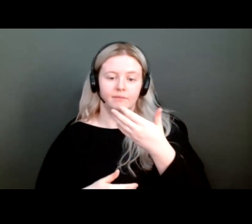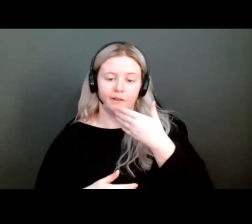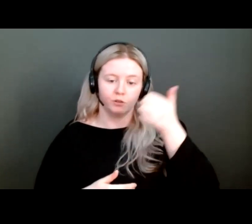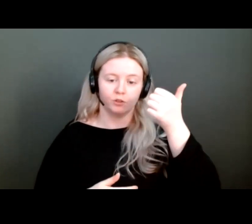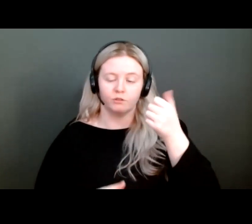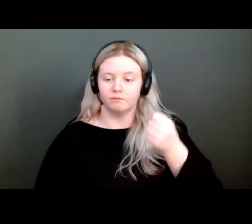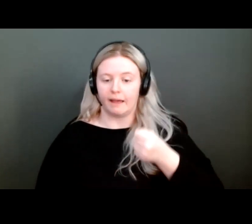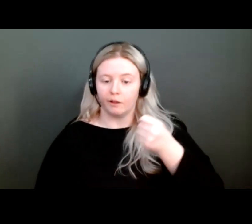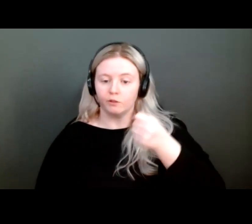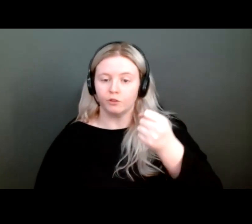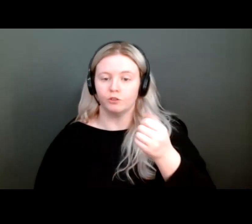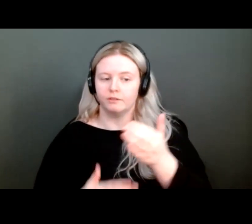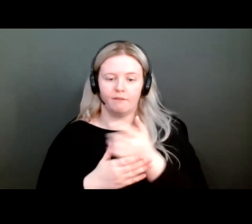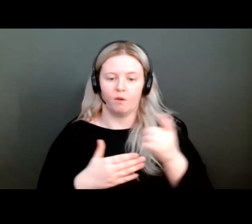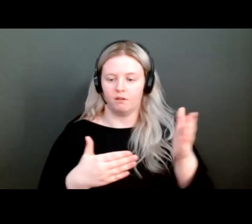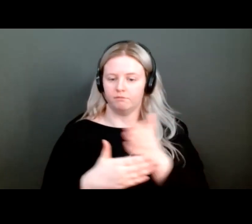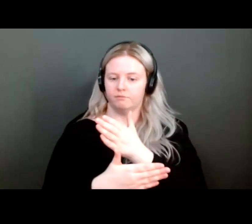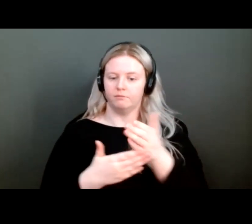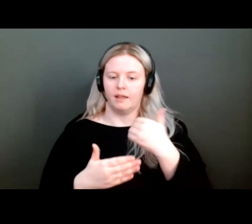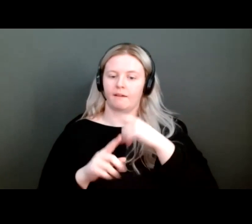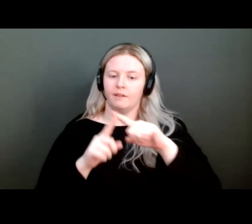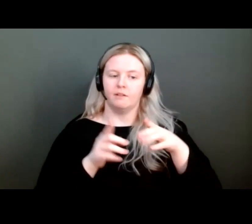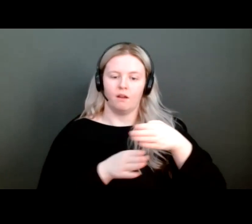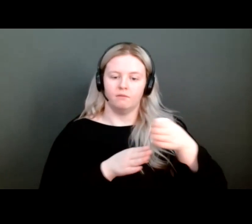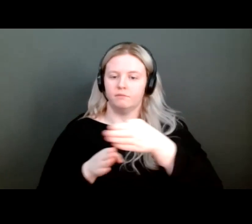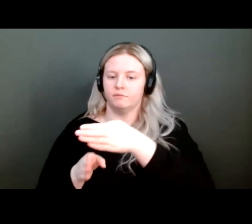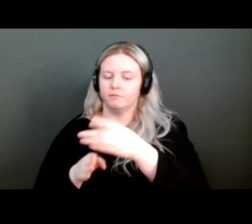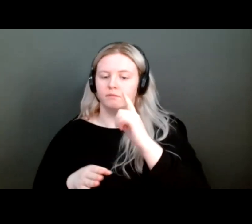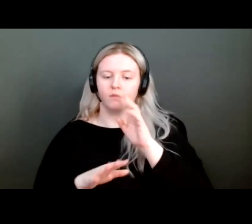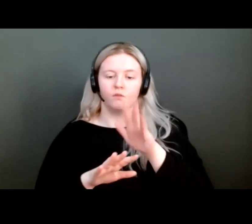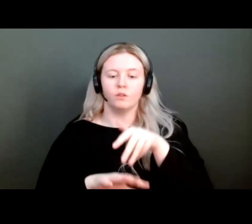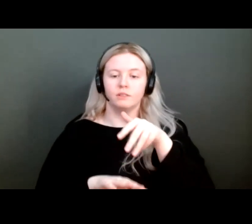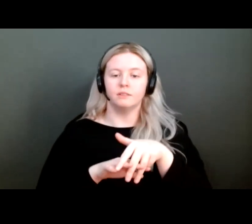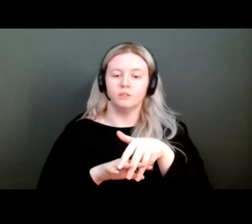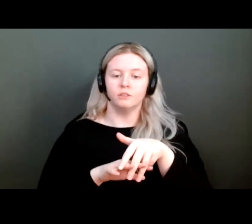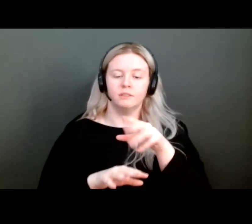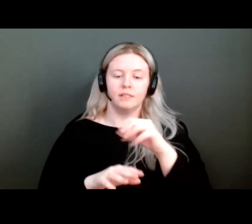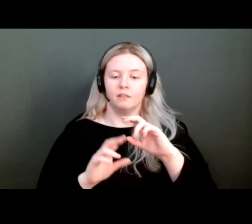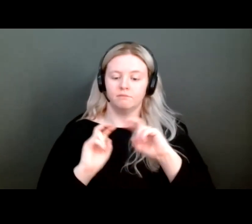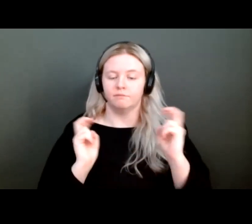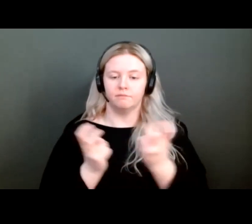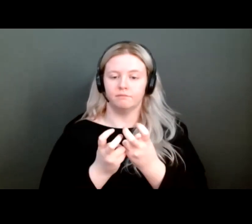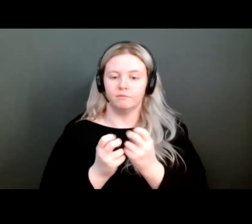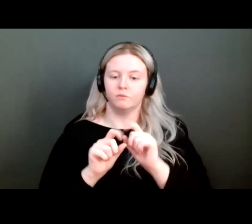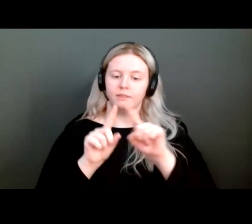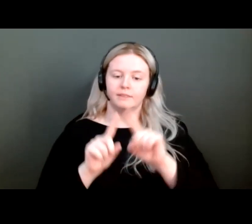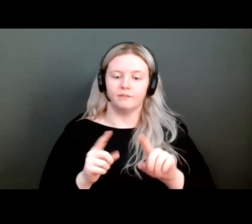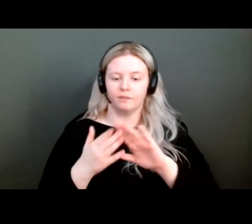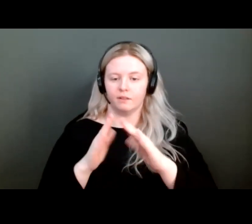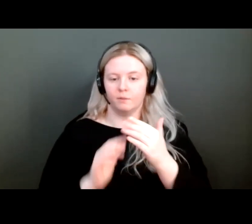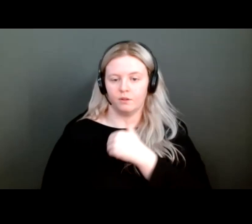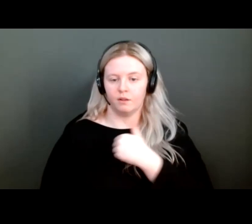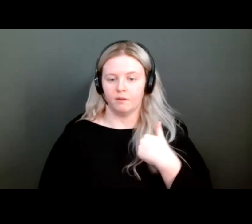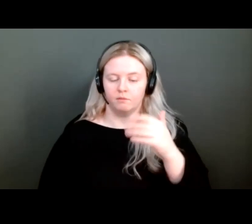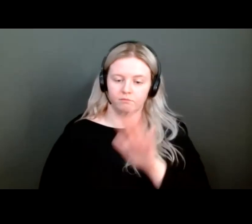in between. As an Indigenous Kwai and sitting in circle with many community members across